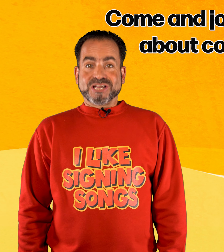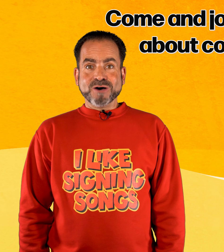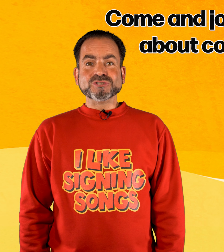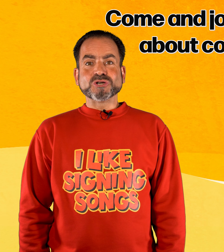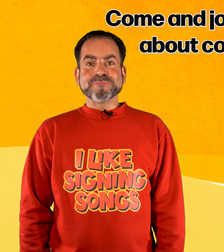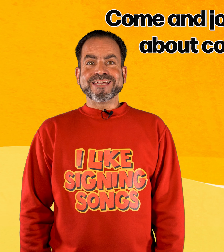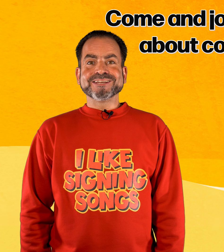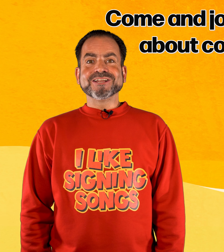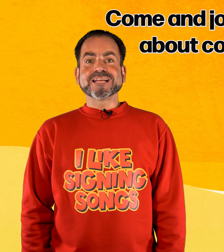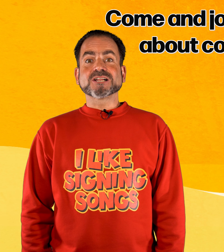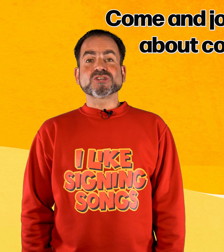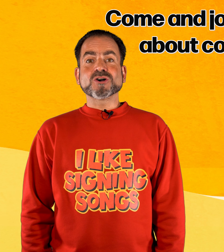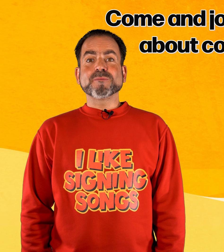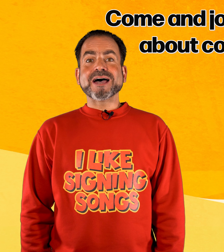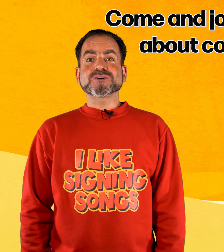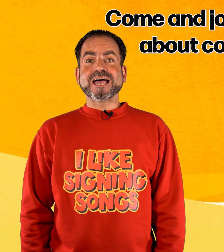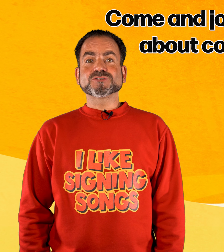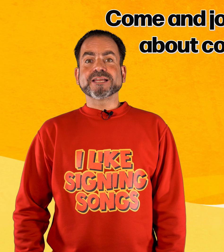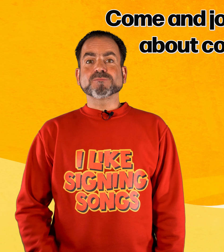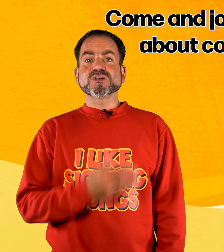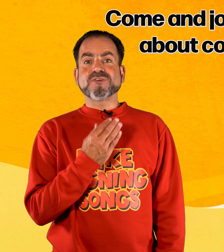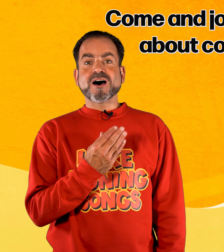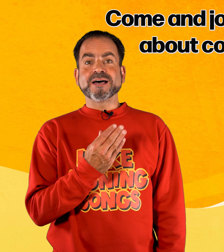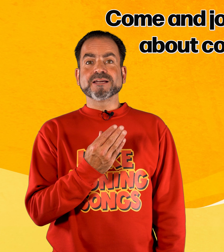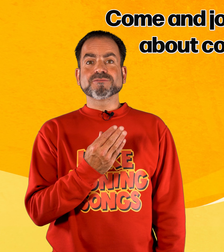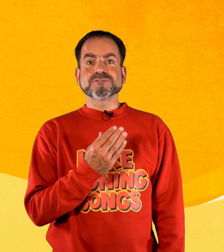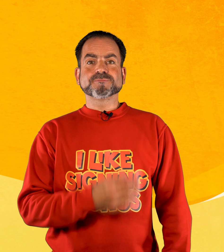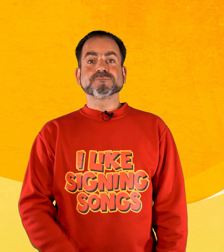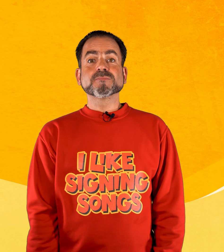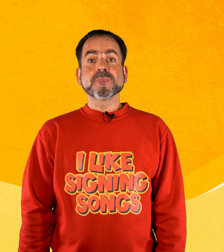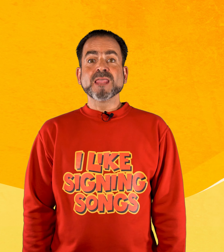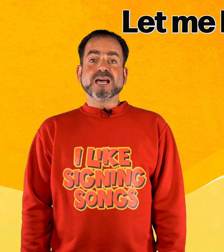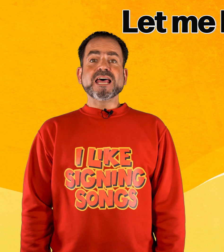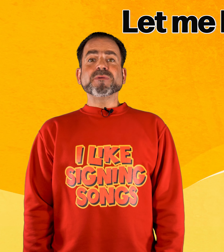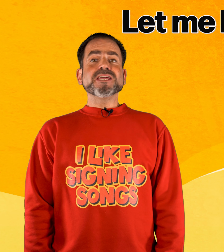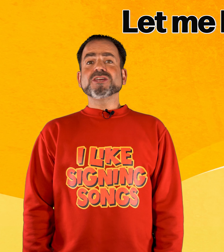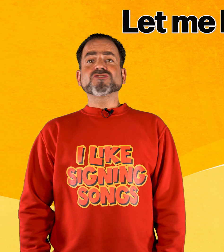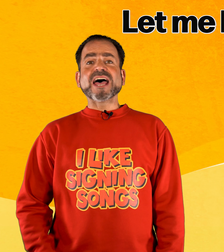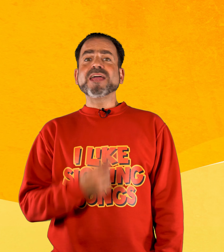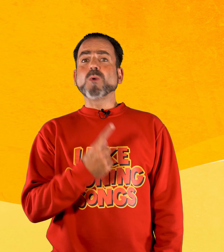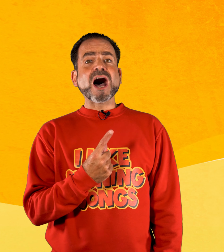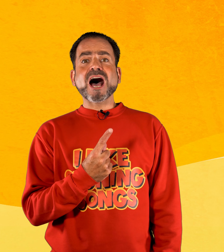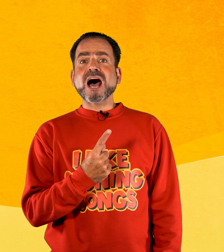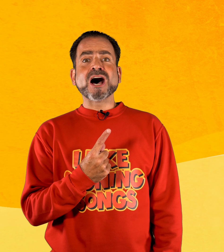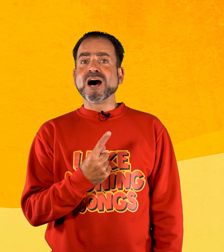Come and join me in a little song about counting up to five. Let me hear you say